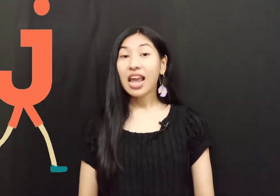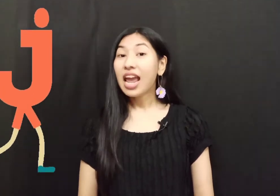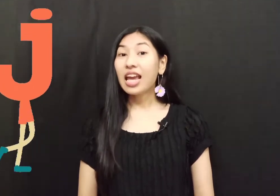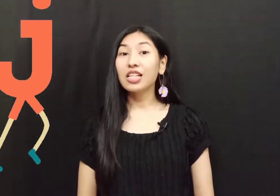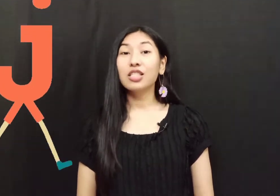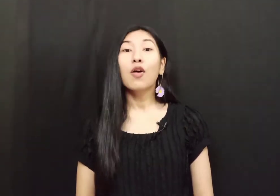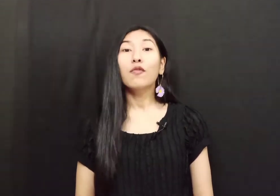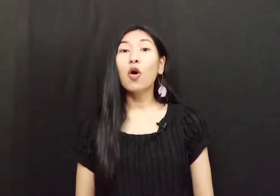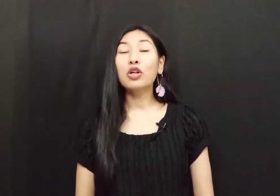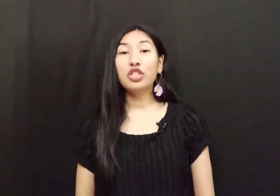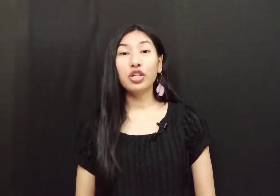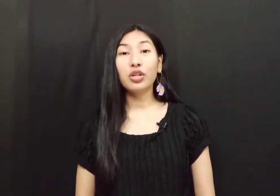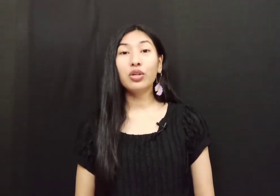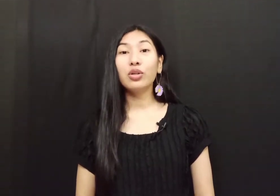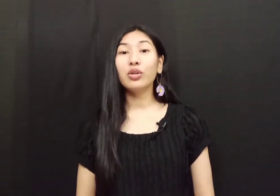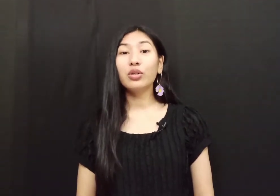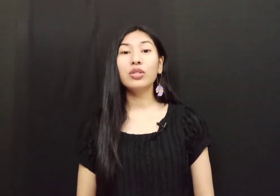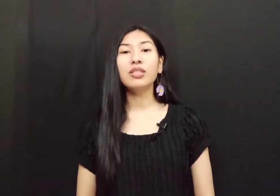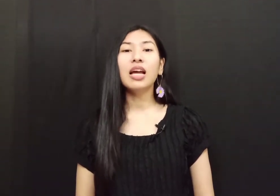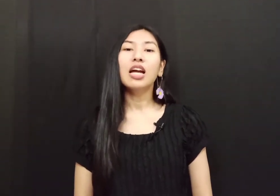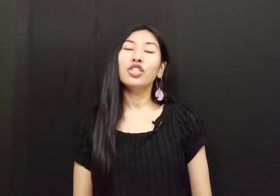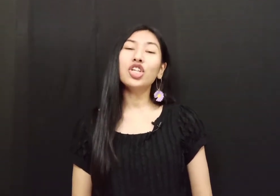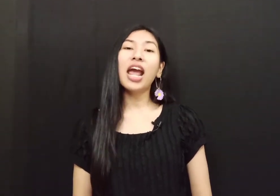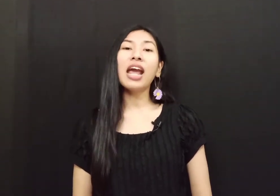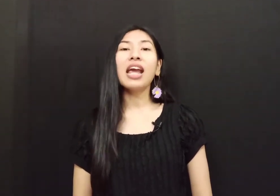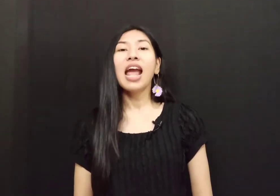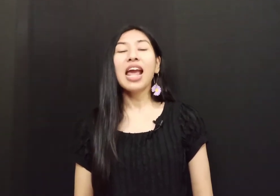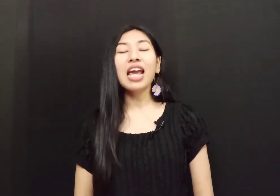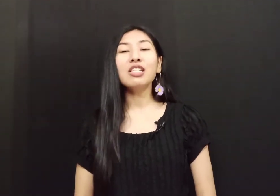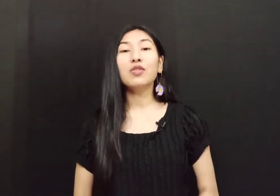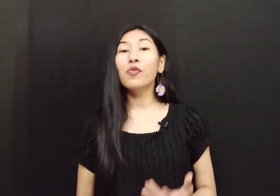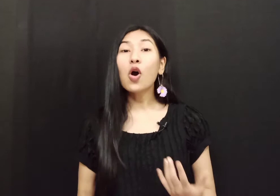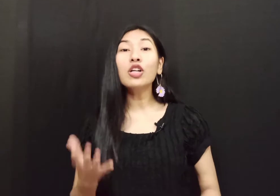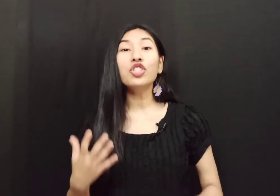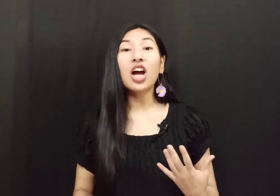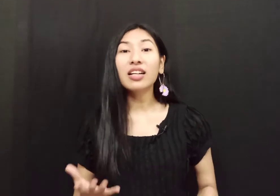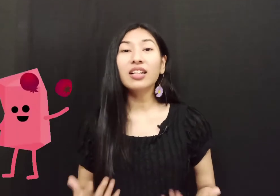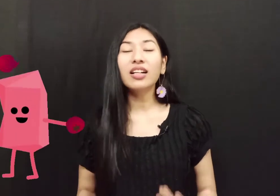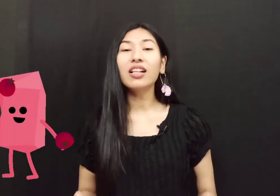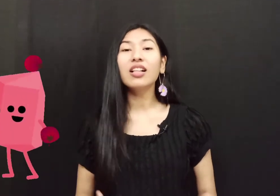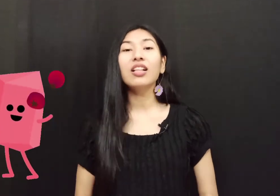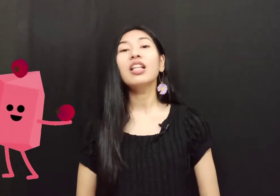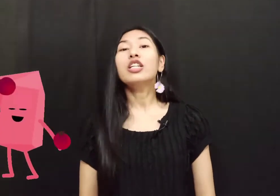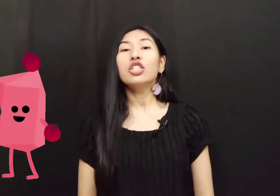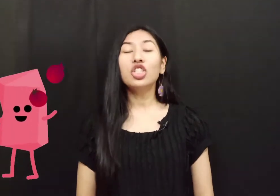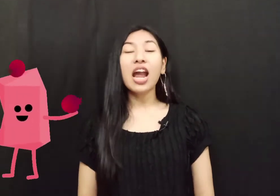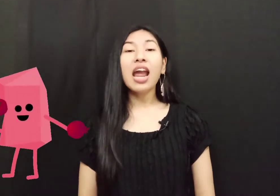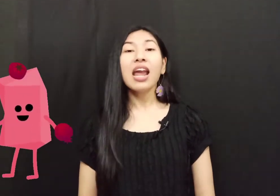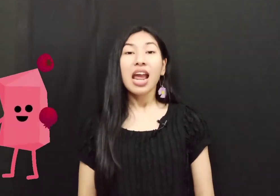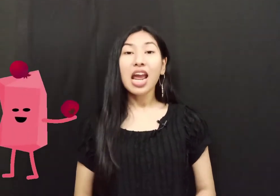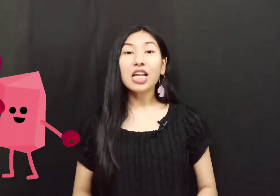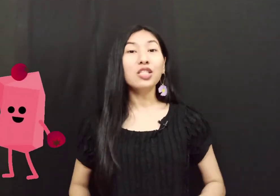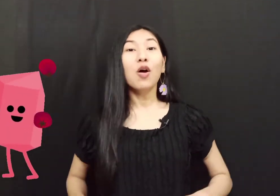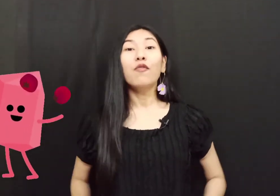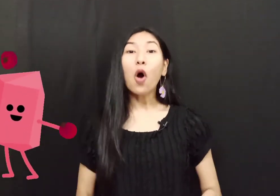J is for juice. J is for juggle. J is